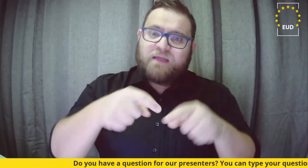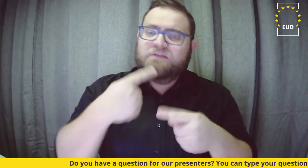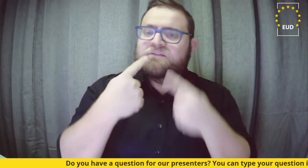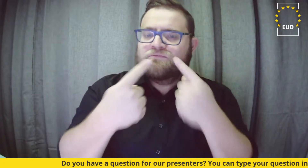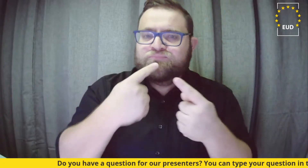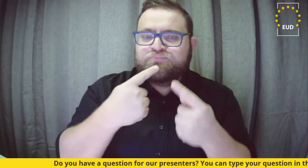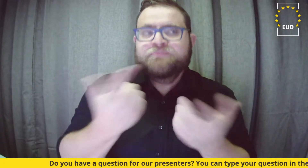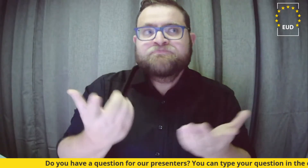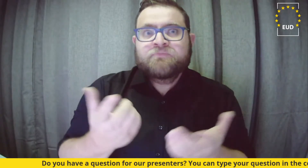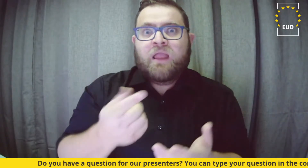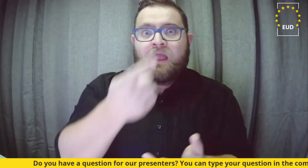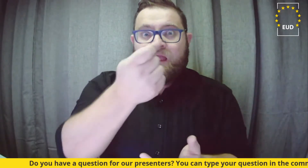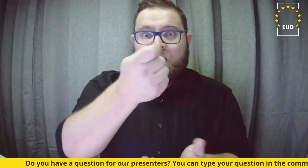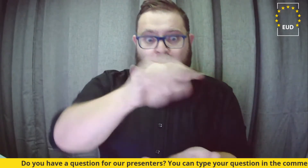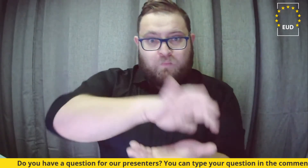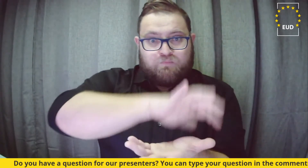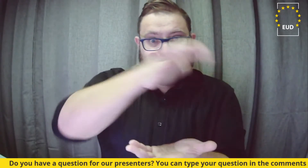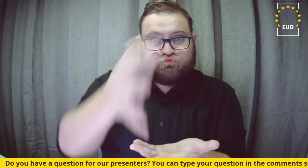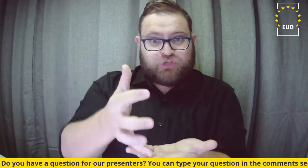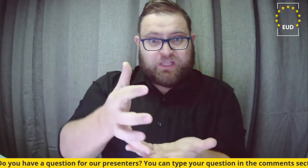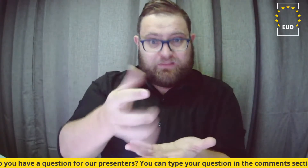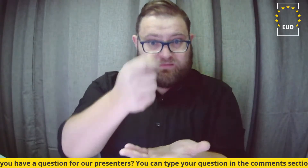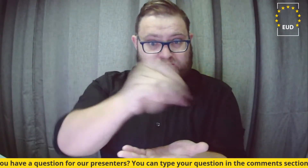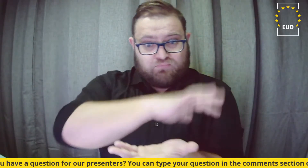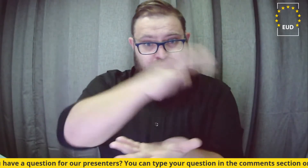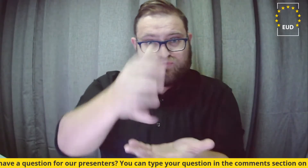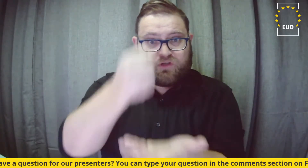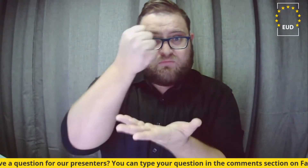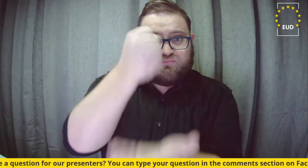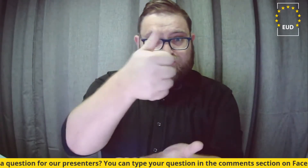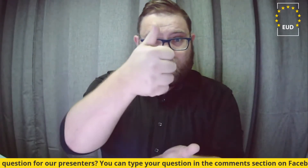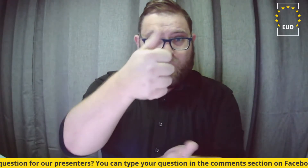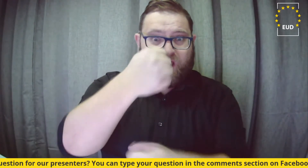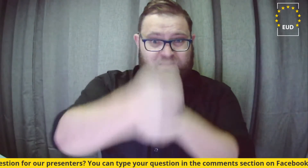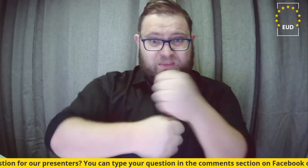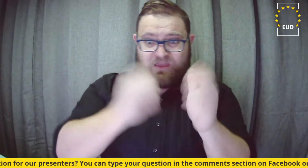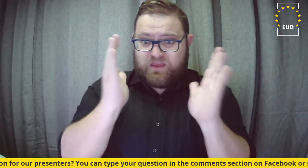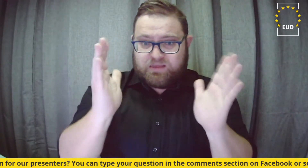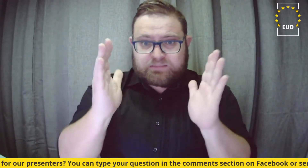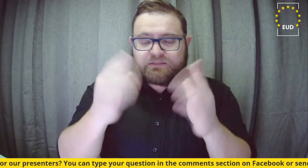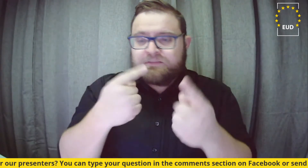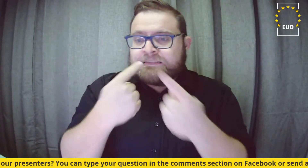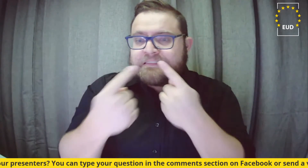So this background knowledge and this knowledge of the world is very important as well.